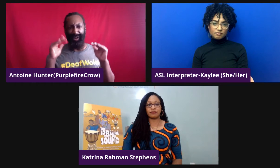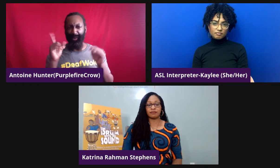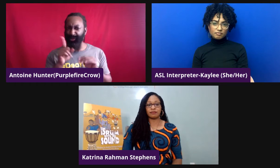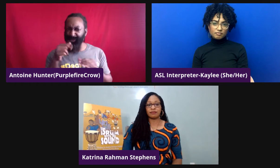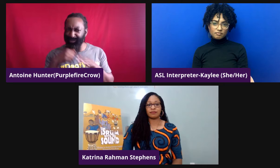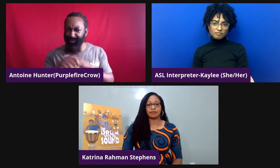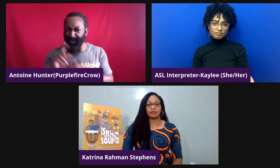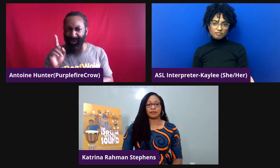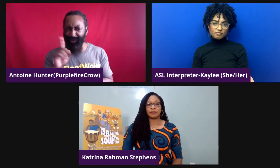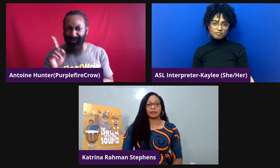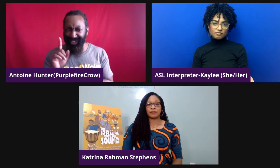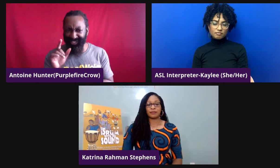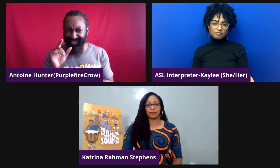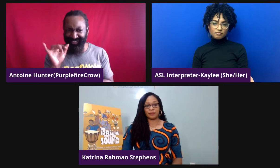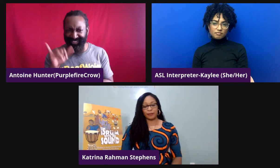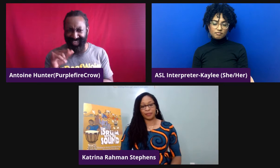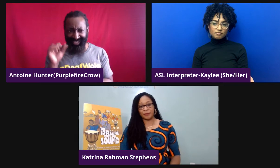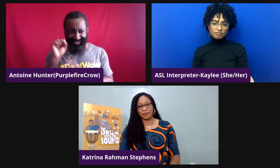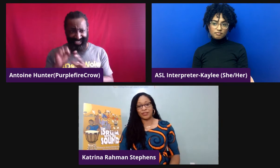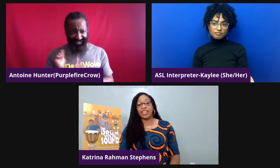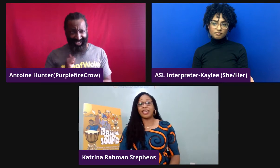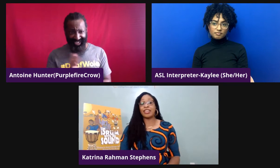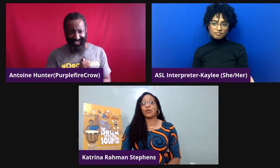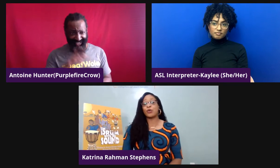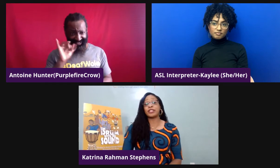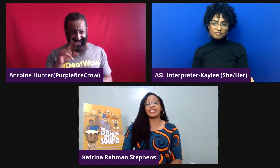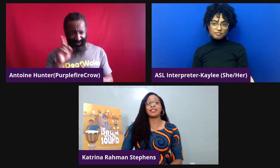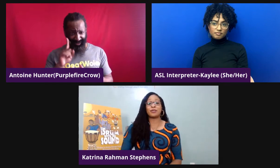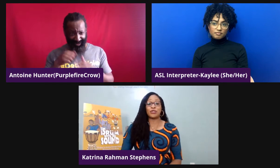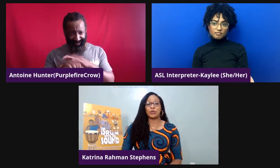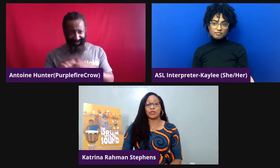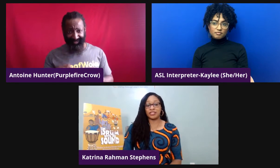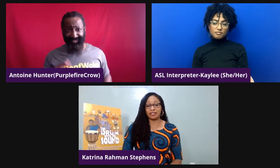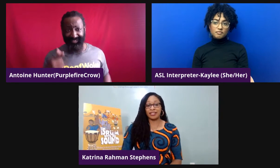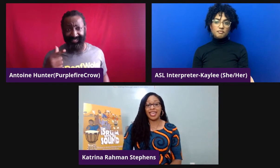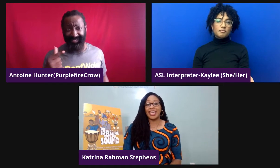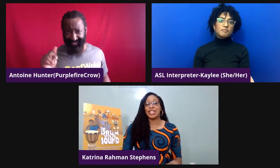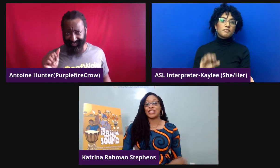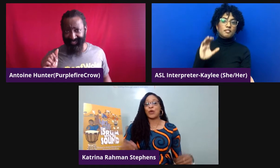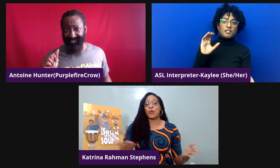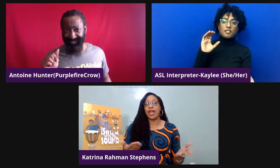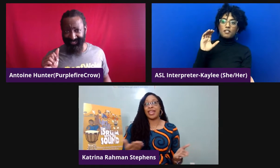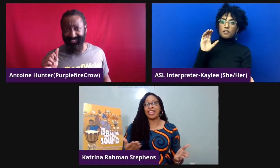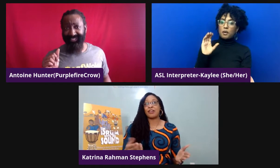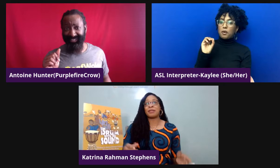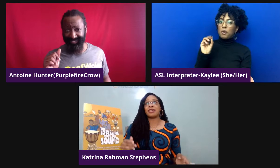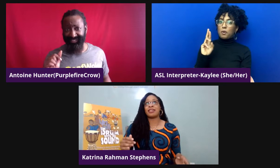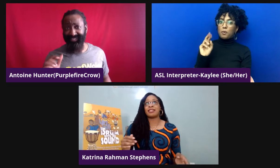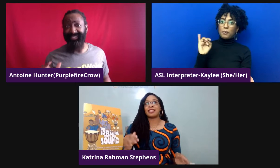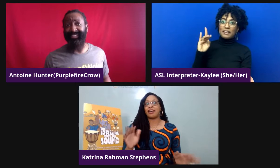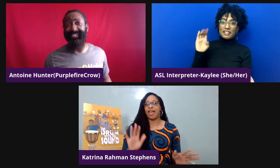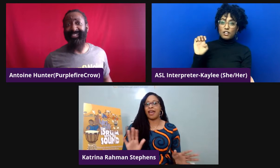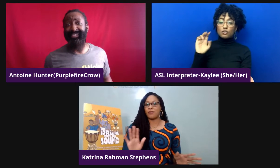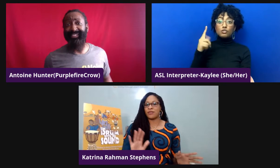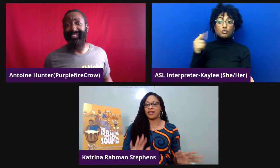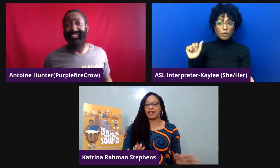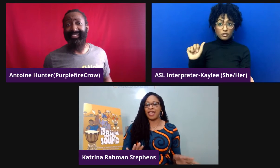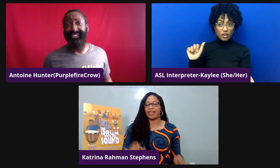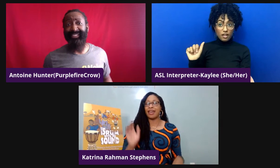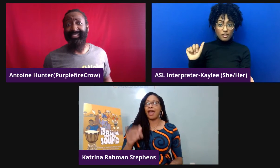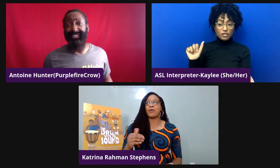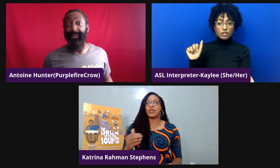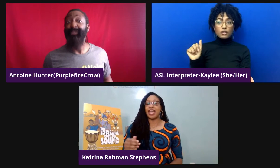What was it like growing up? Wait, where were you born? In Cordele, Georgia. So where I am is an